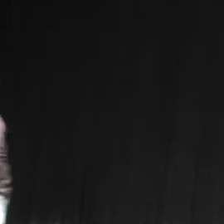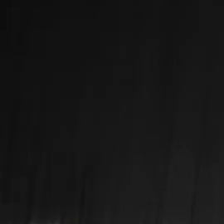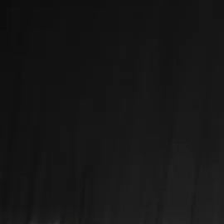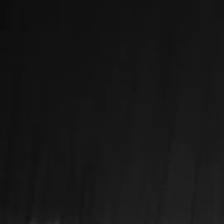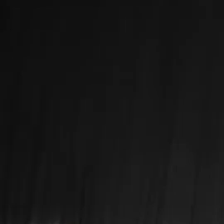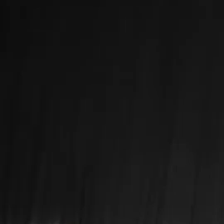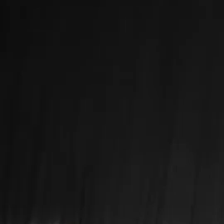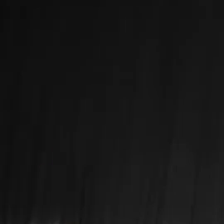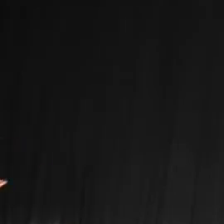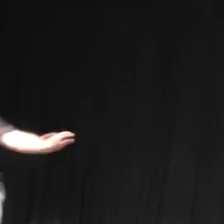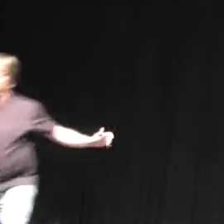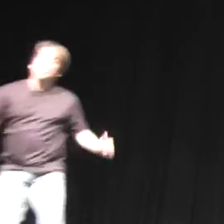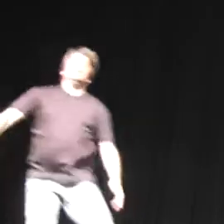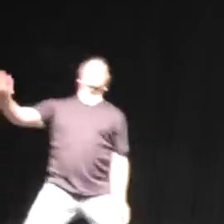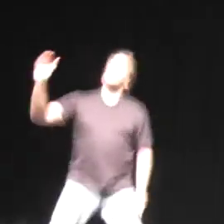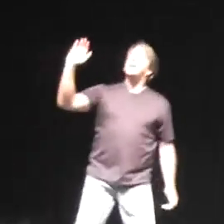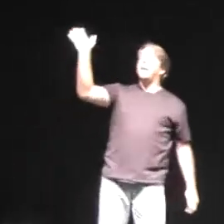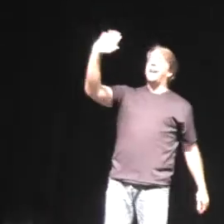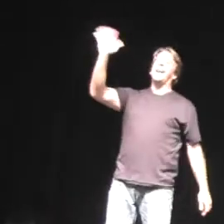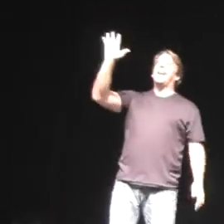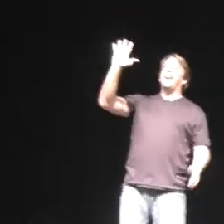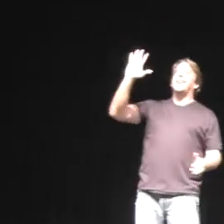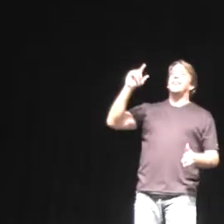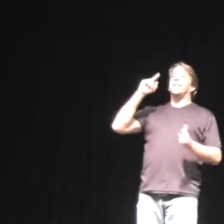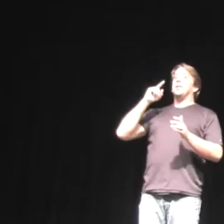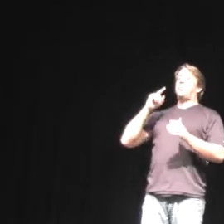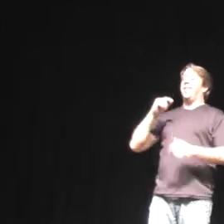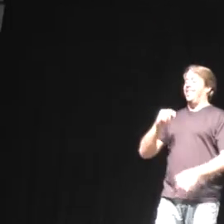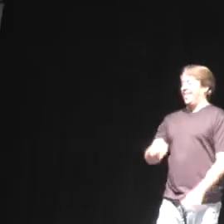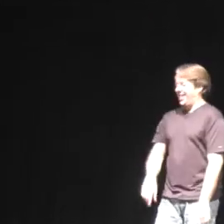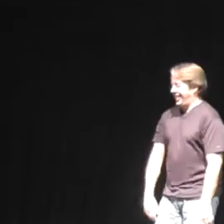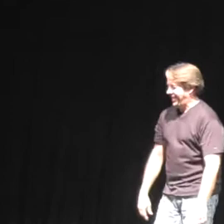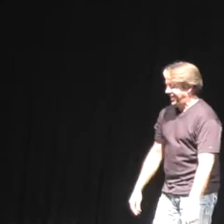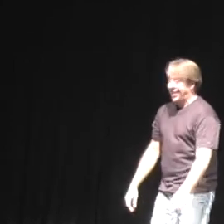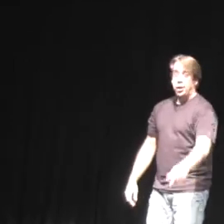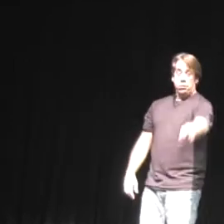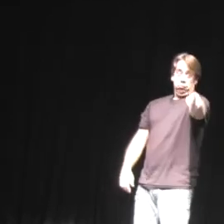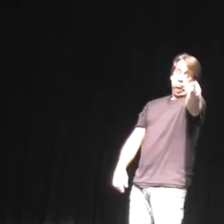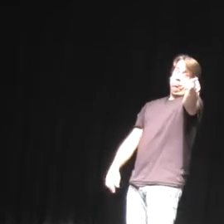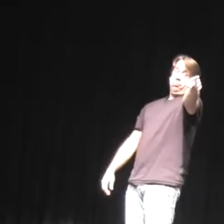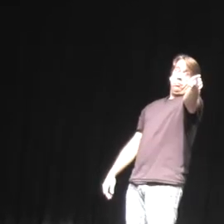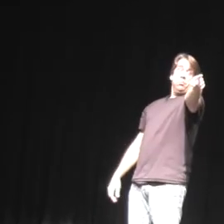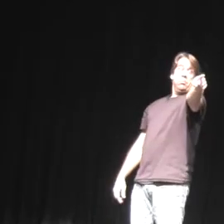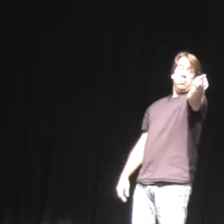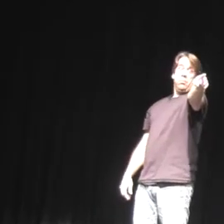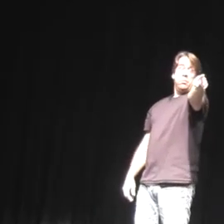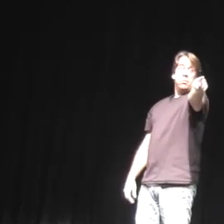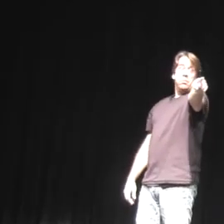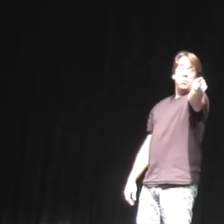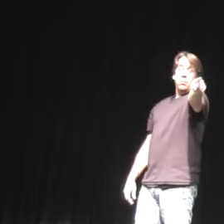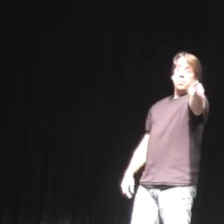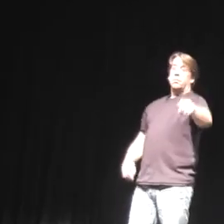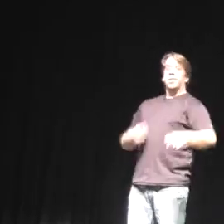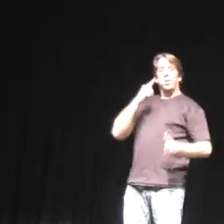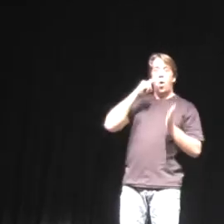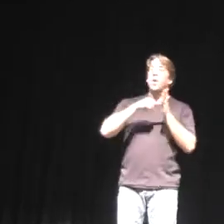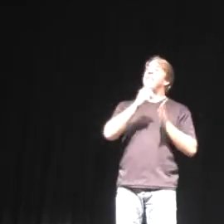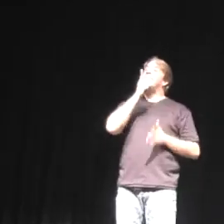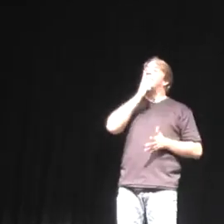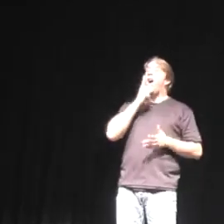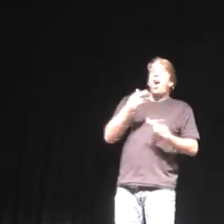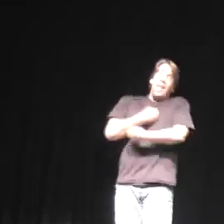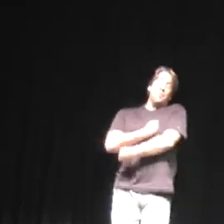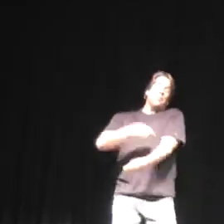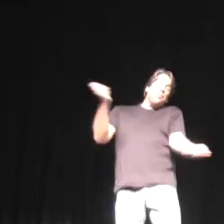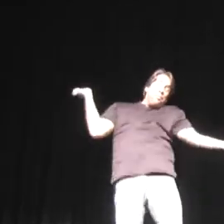Hello. Don't think I didn't notice you saved that gay joke before I got on stage. Very, very